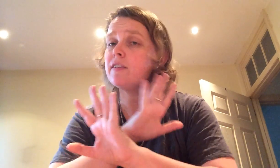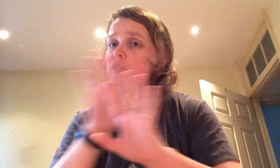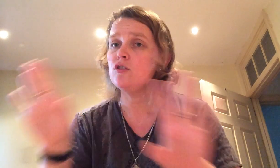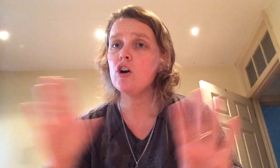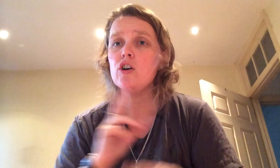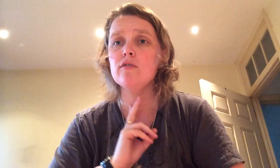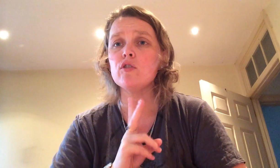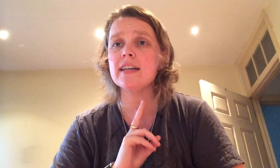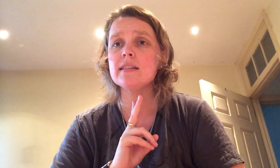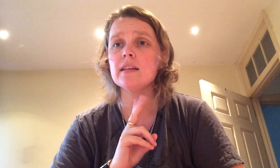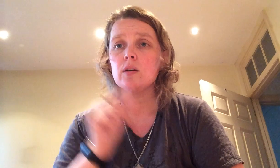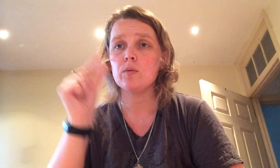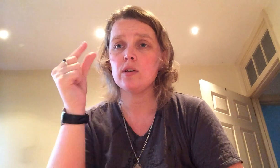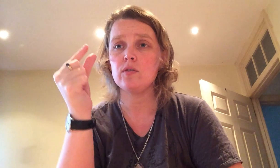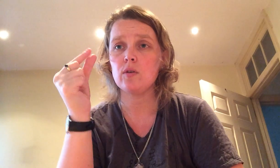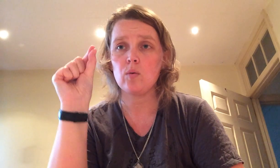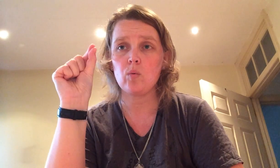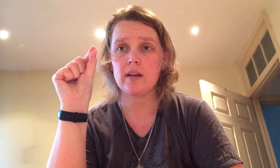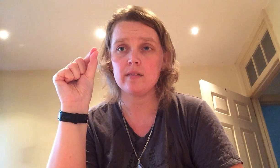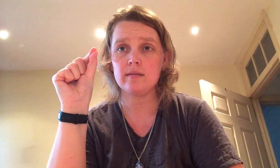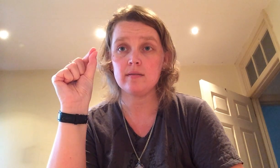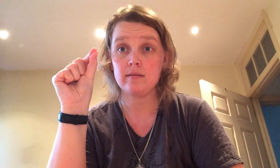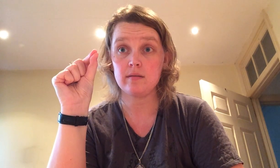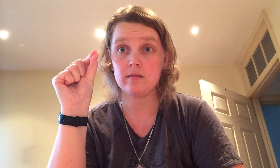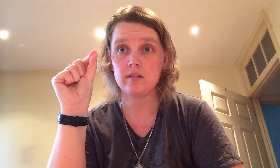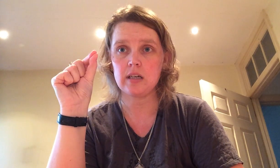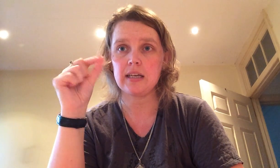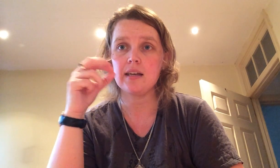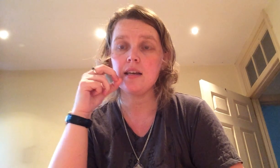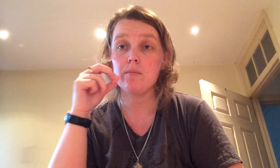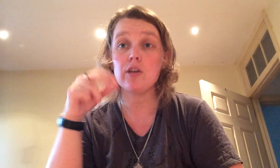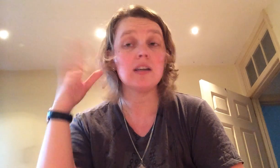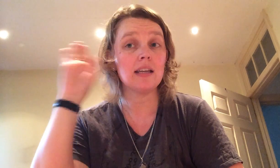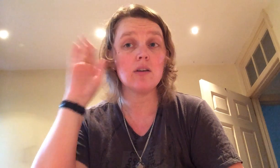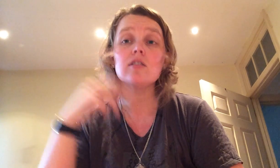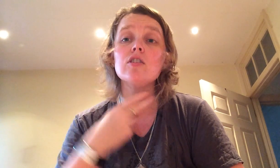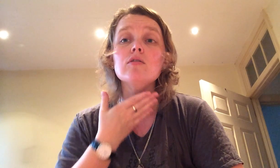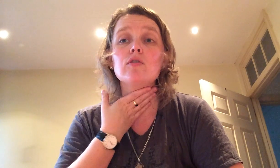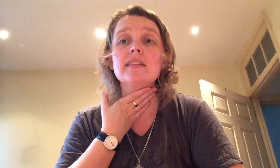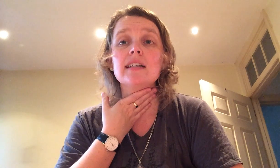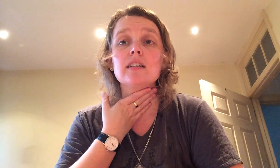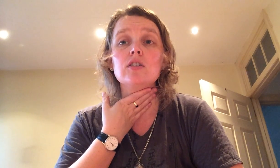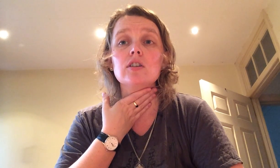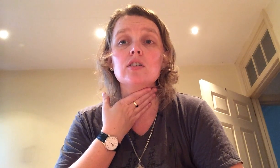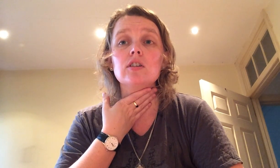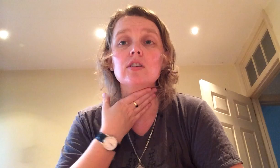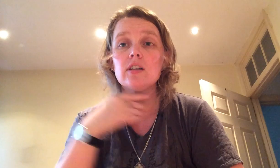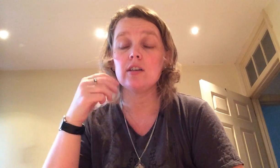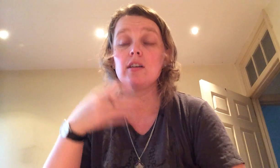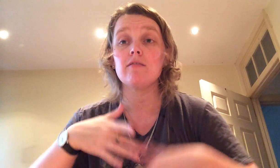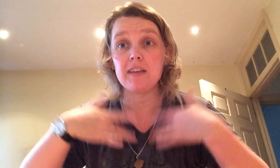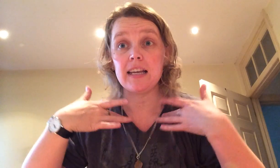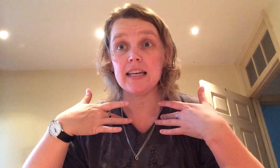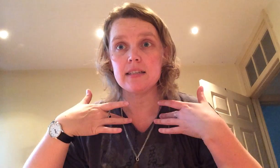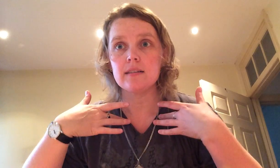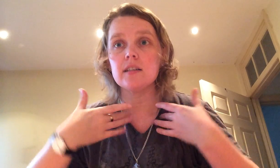it's no voice, we use 1. Okay, but you can hear it, so use your voice here. D, D, D. You can feel it, and